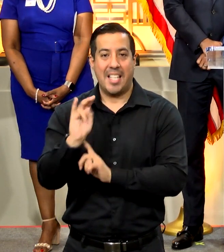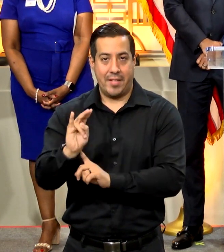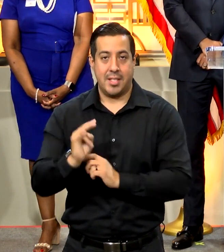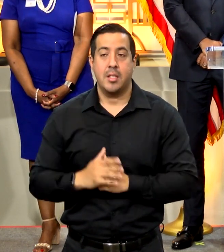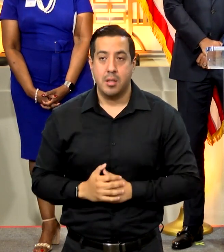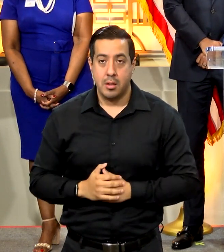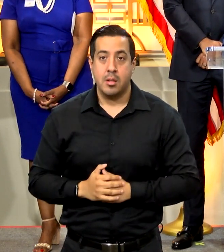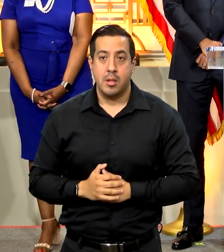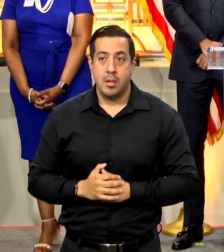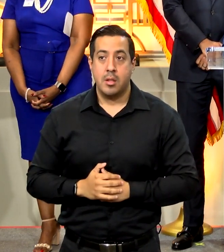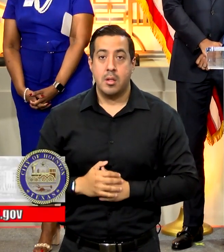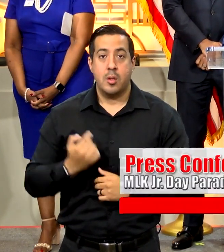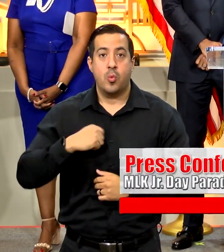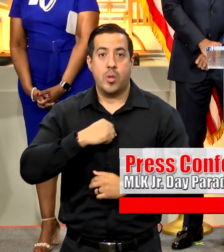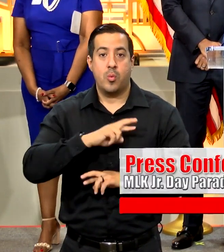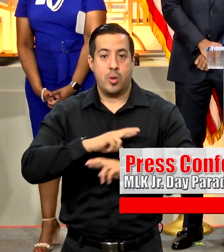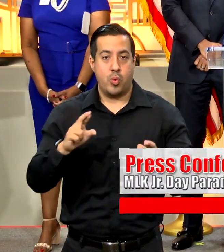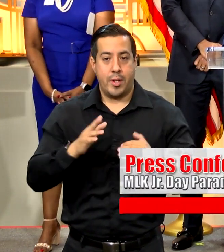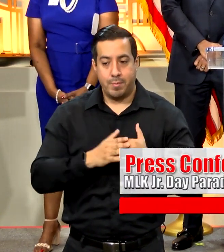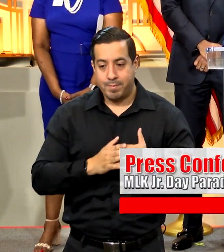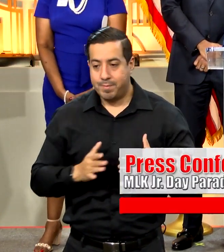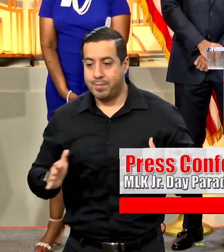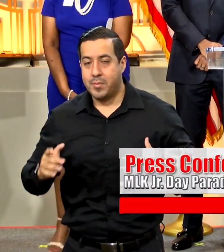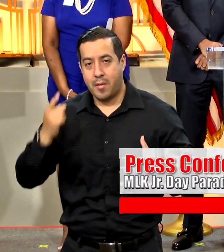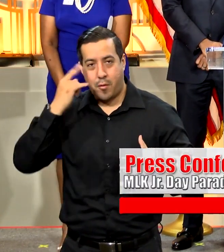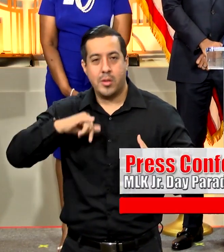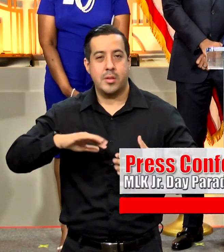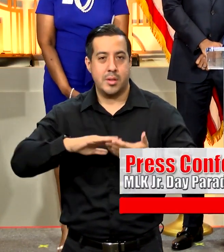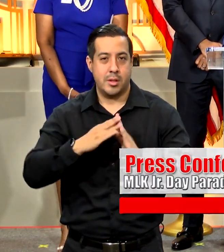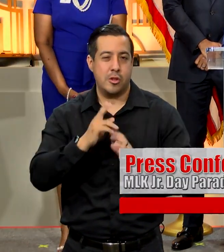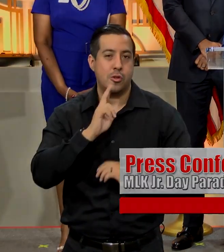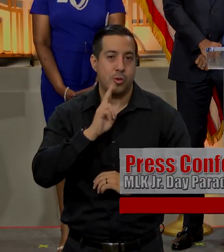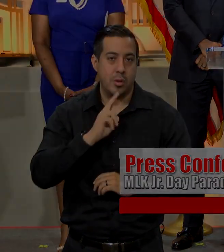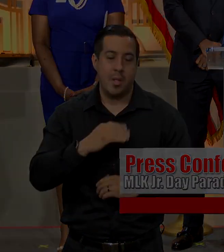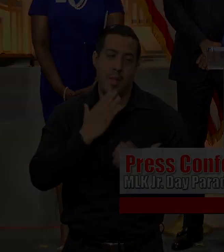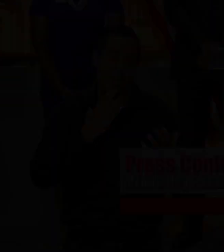and as we move forward in the city of Houston. So, thank you so very, very much.